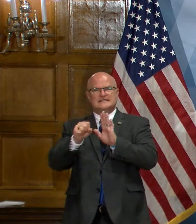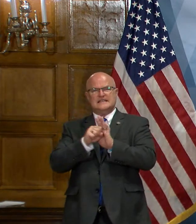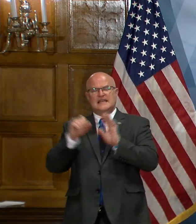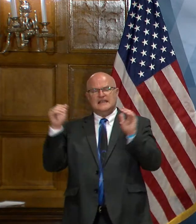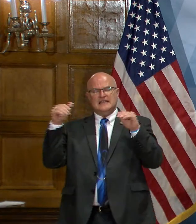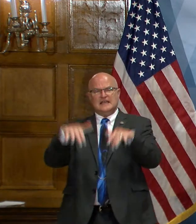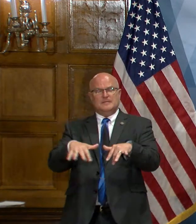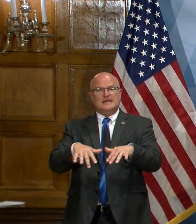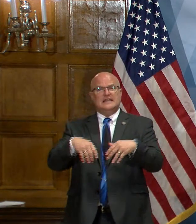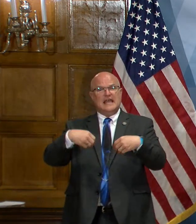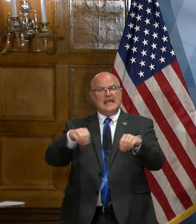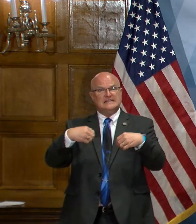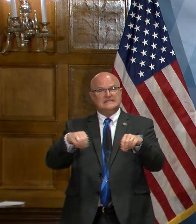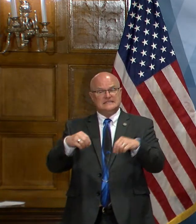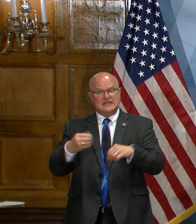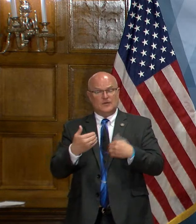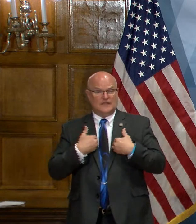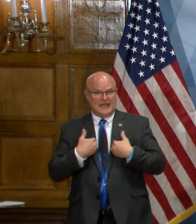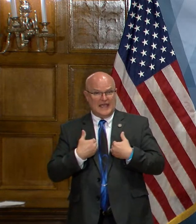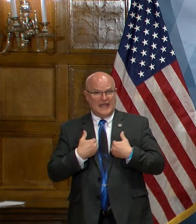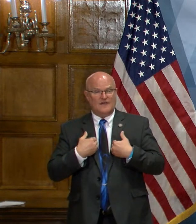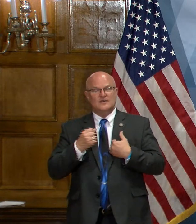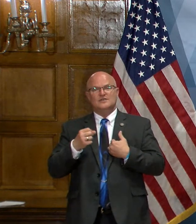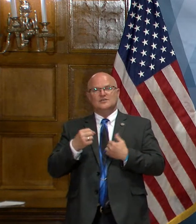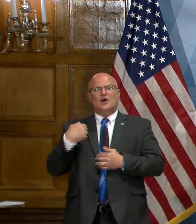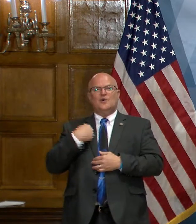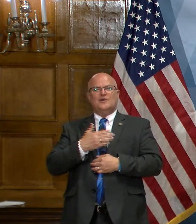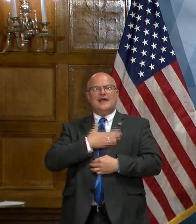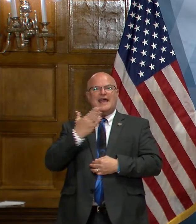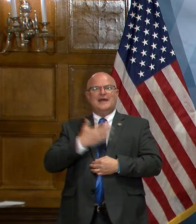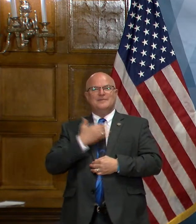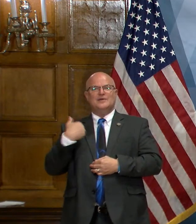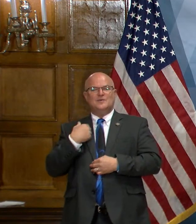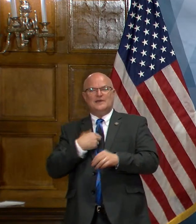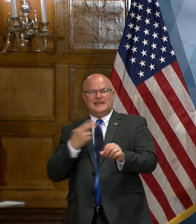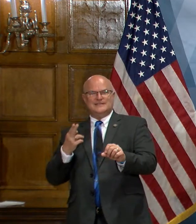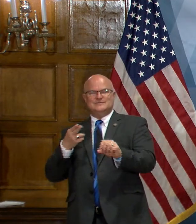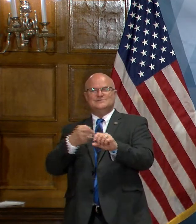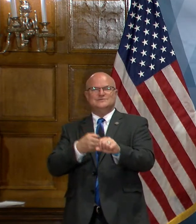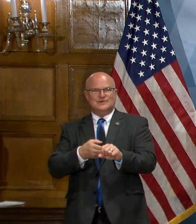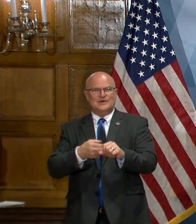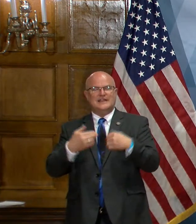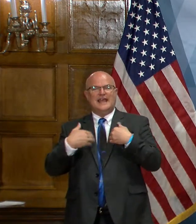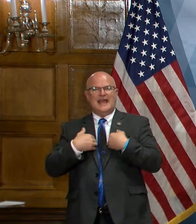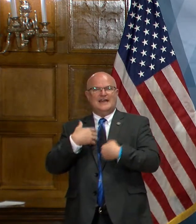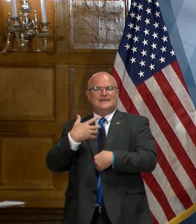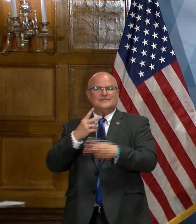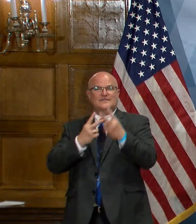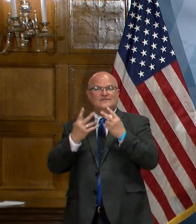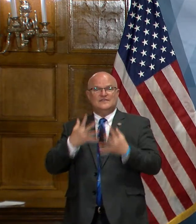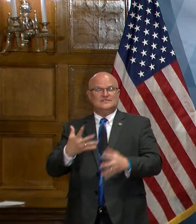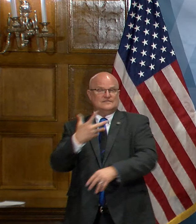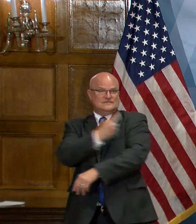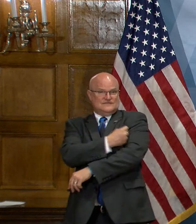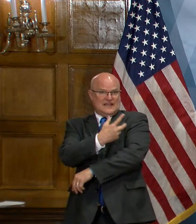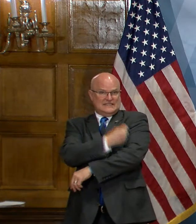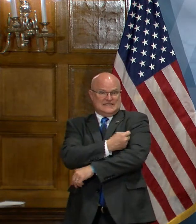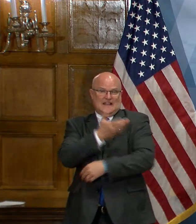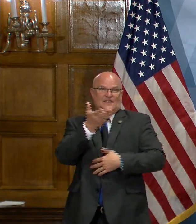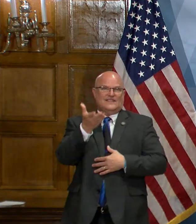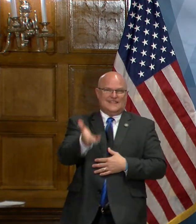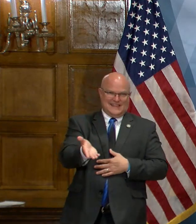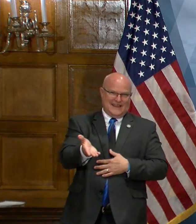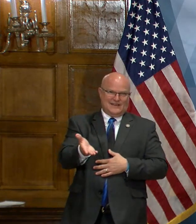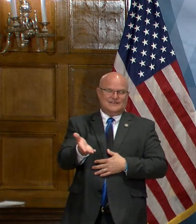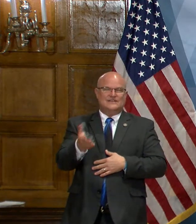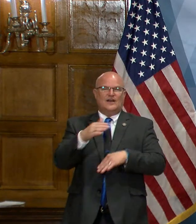and sell their products. And so we're pleased that we're going to be able to offer visitors to that event